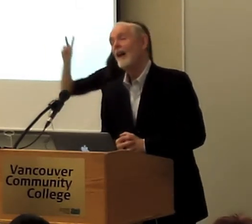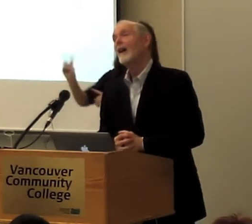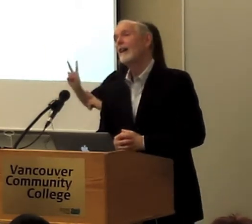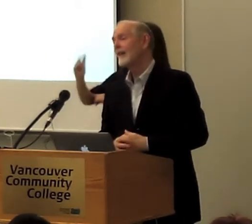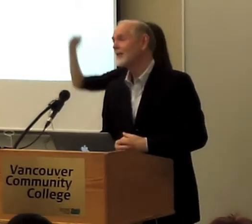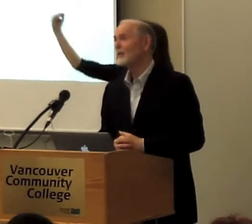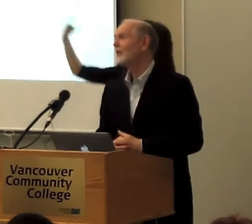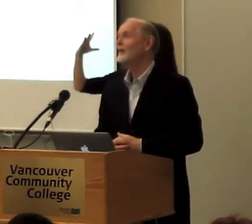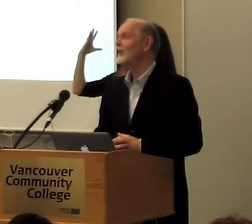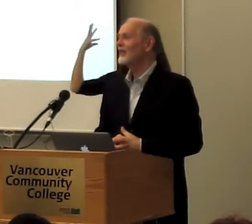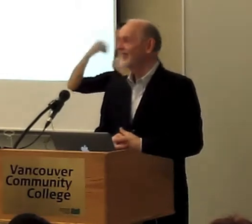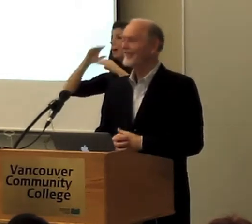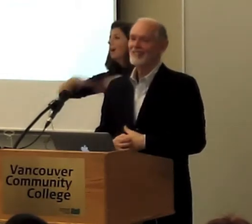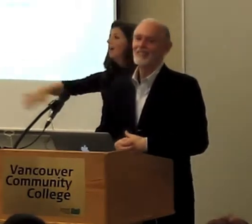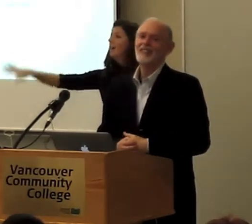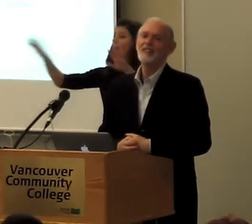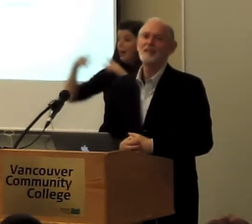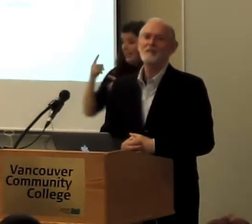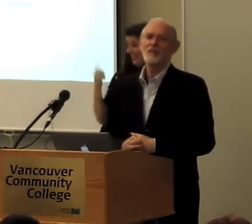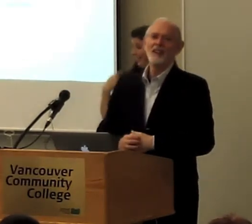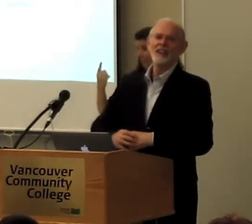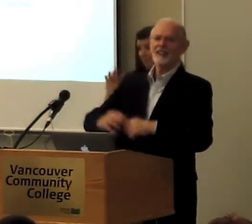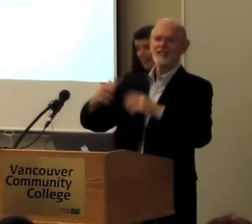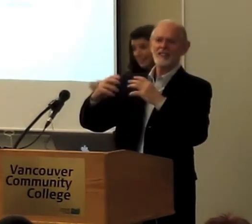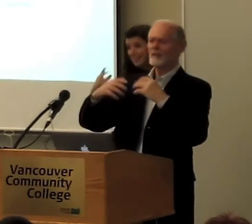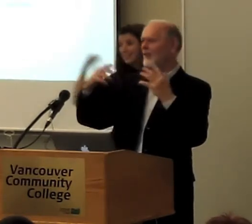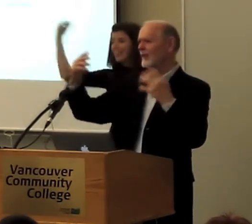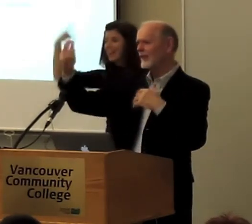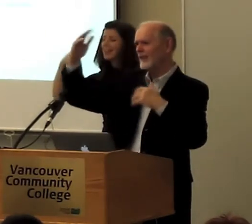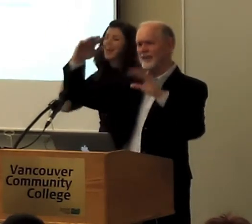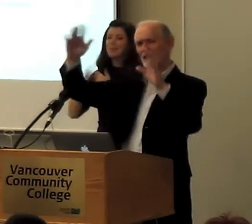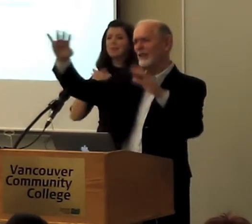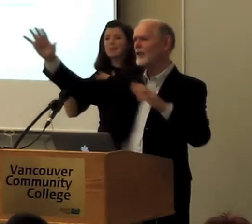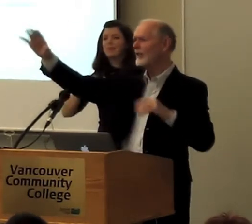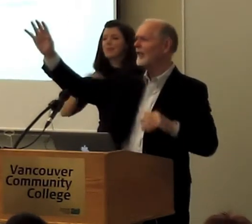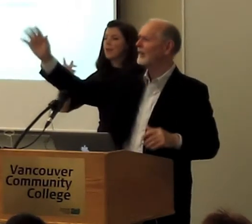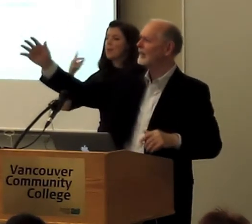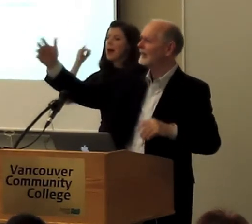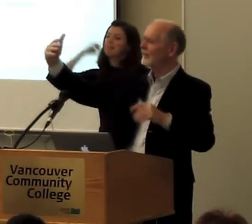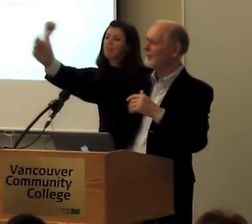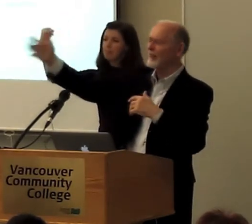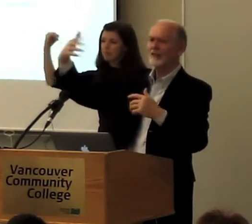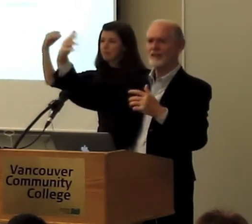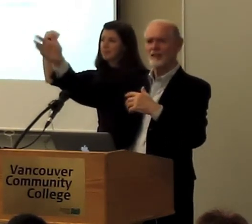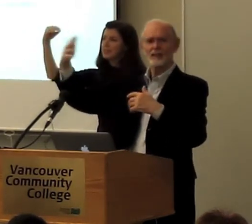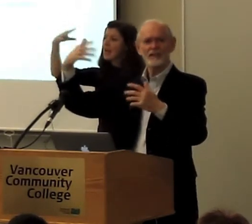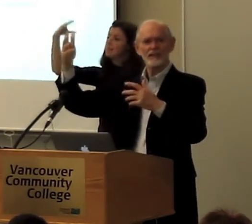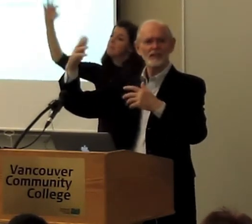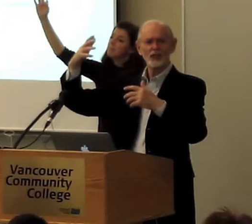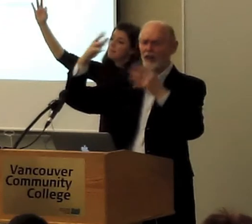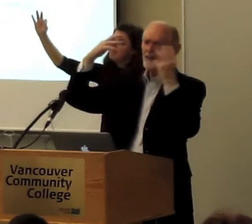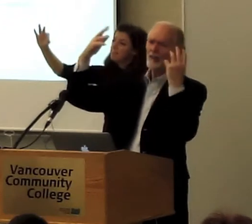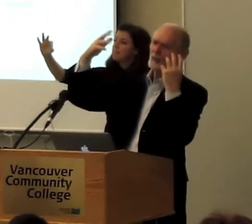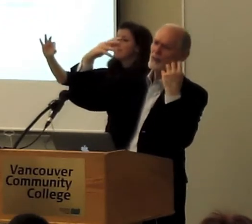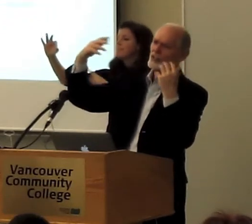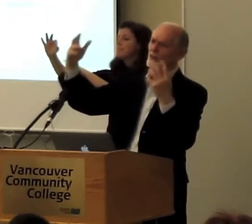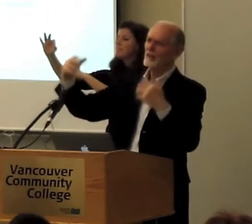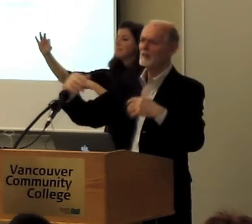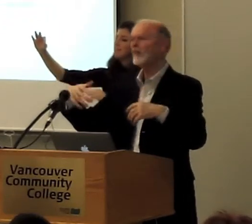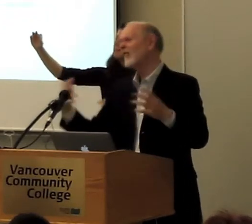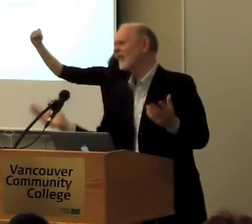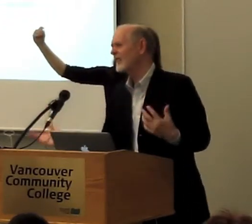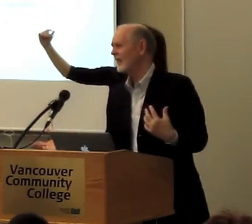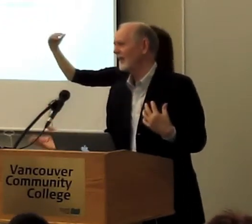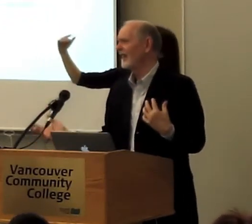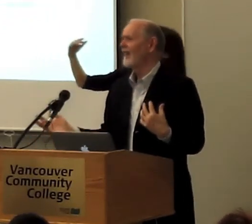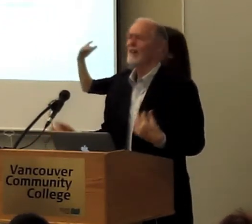Vancouver, as we saw recently, and it's, the sun is going down a little and it's shining on the windscreen.